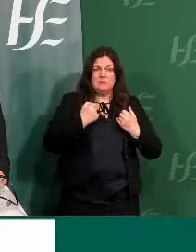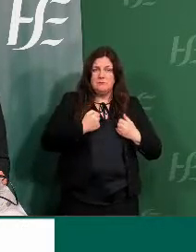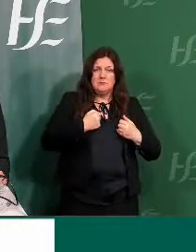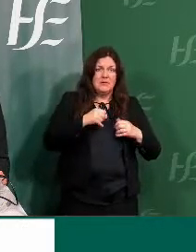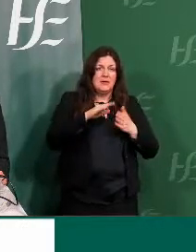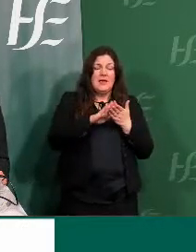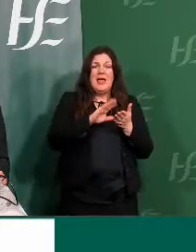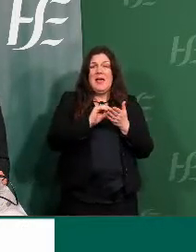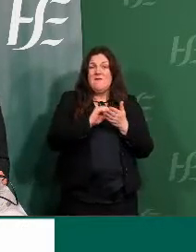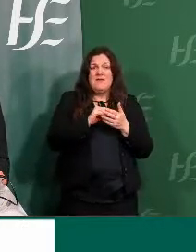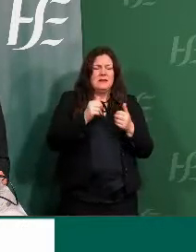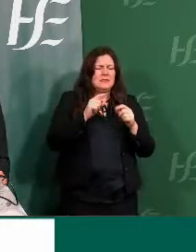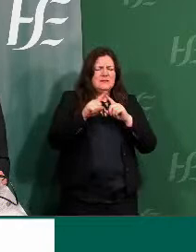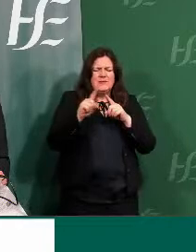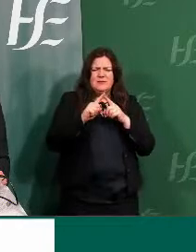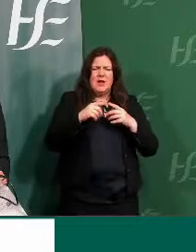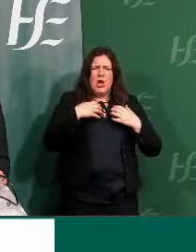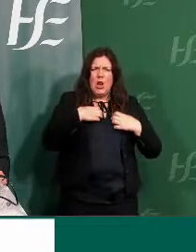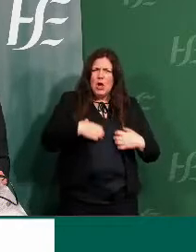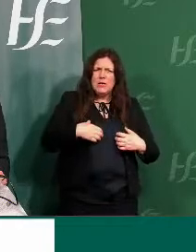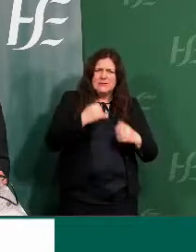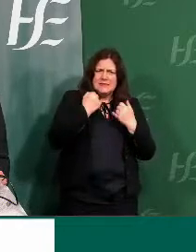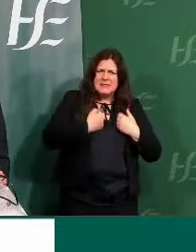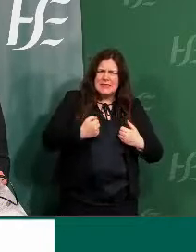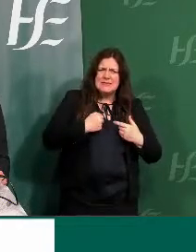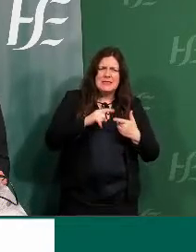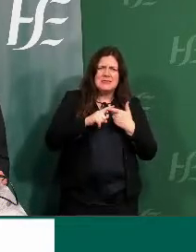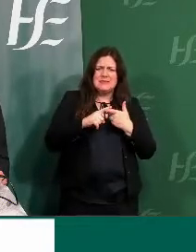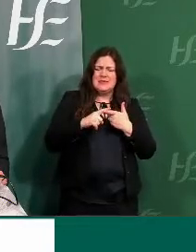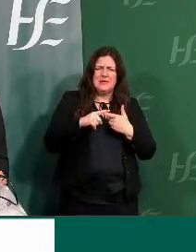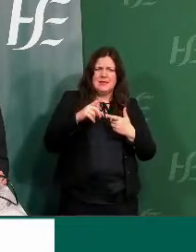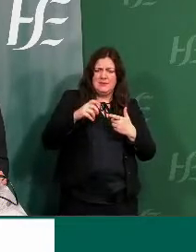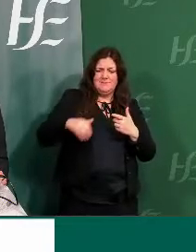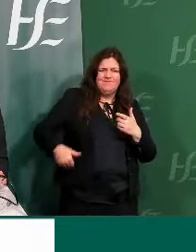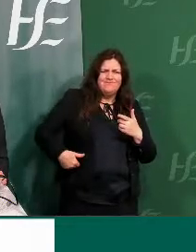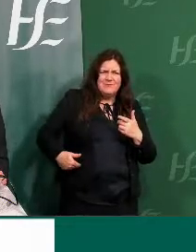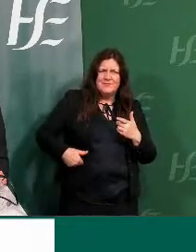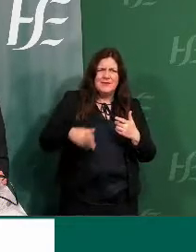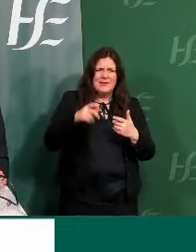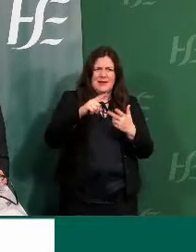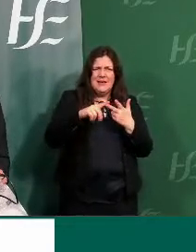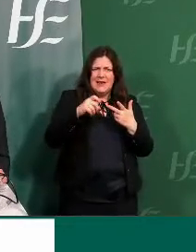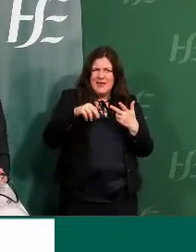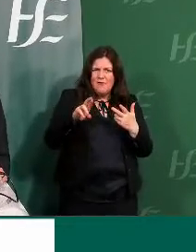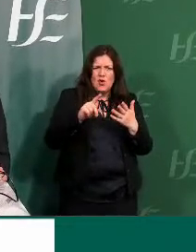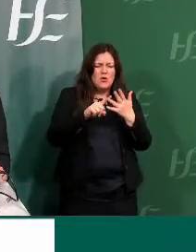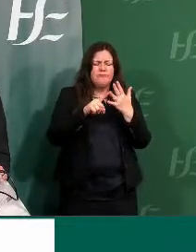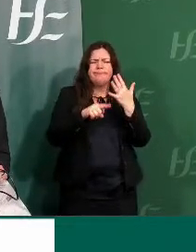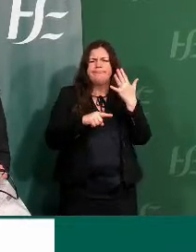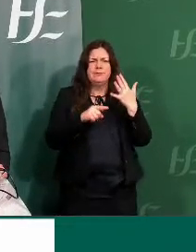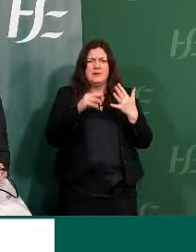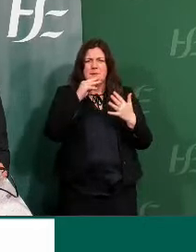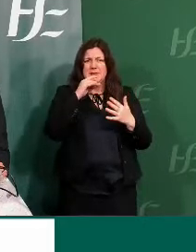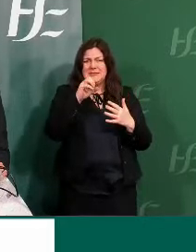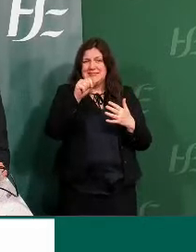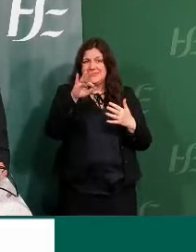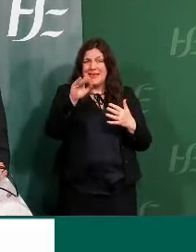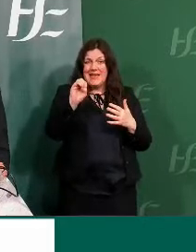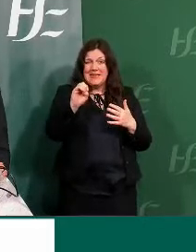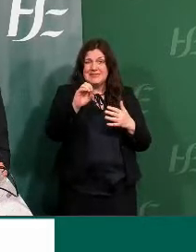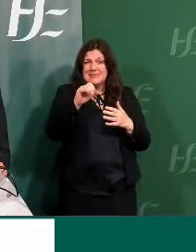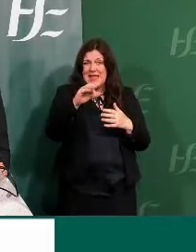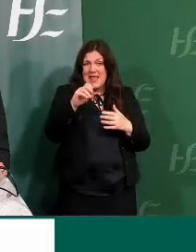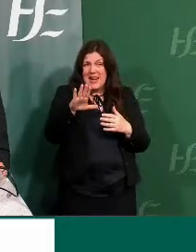diseases, liver, heart diseases, neurological diseases, cancer, sickle cell disease, obesity, children who are immunocompromised or may